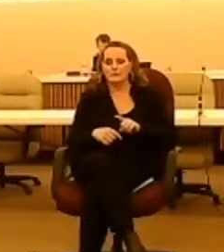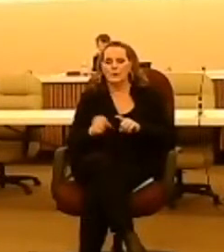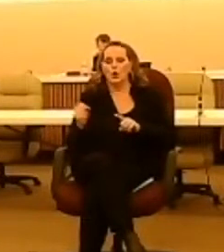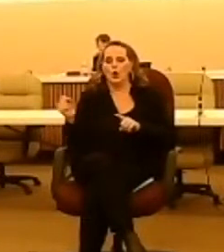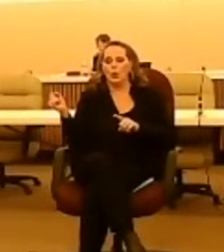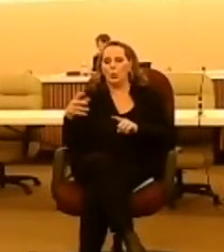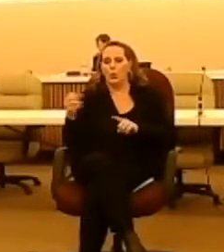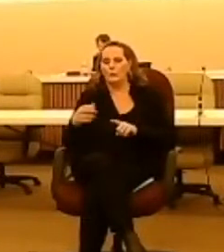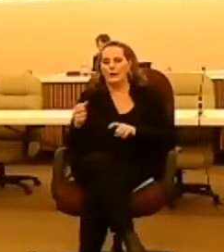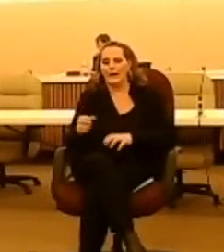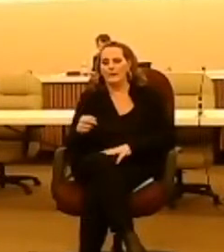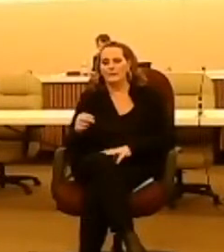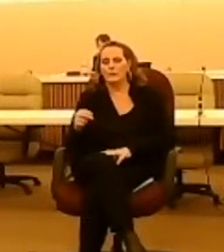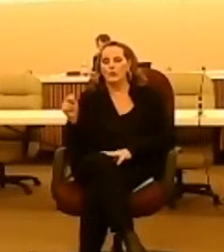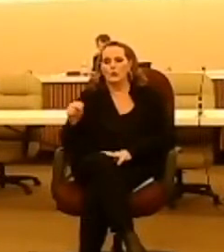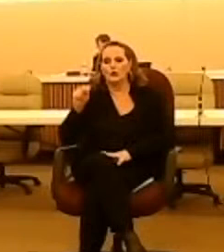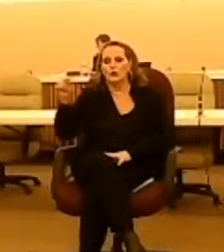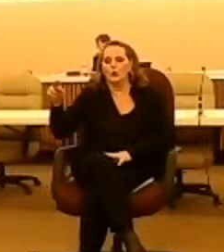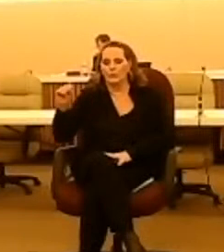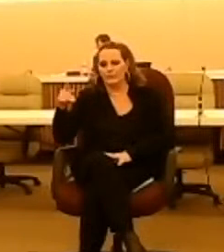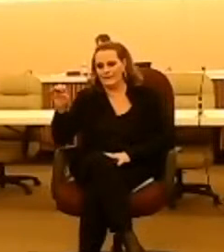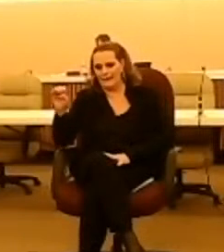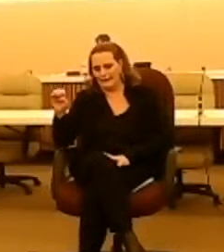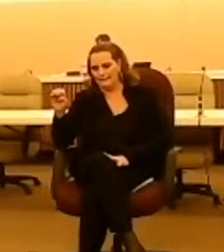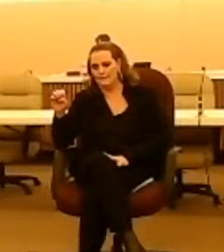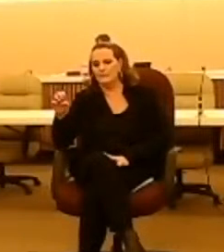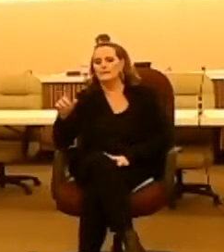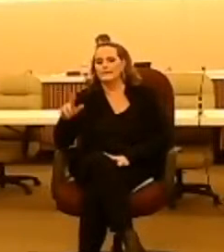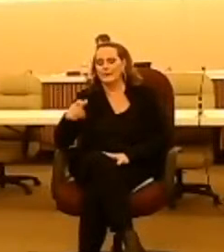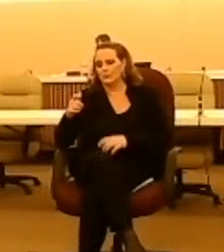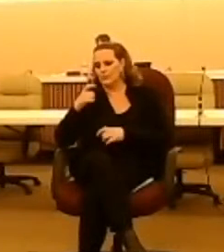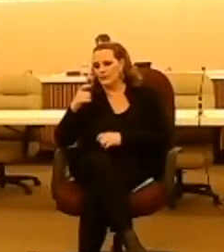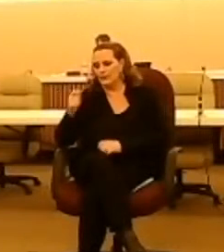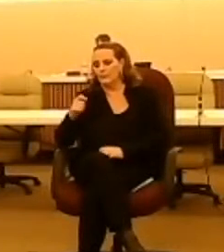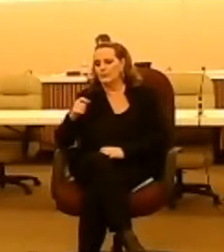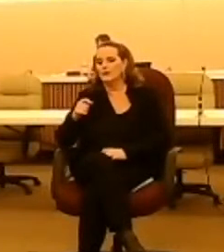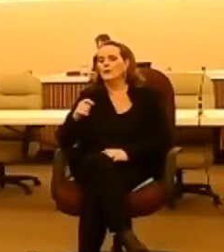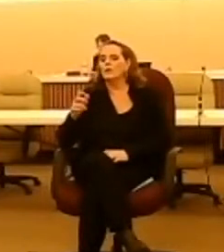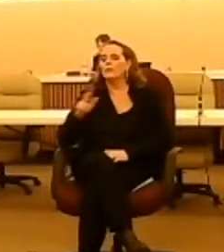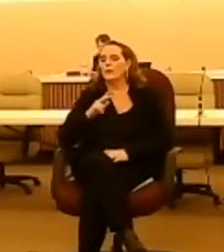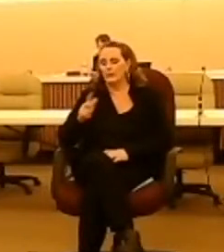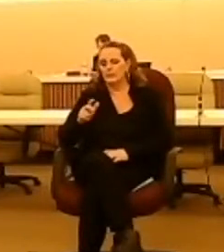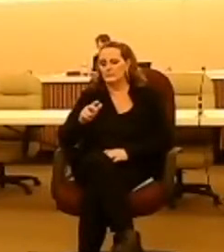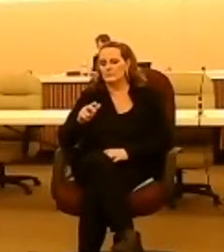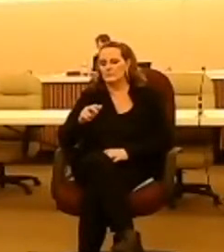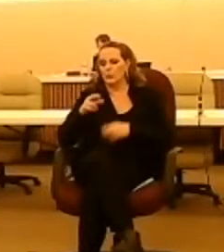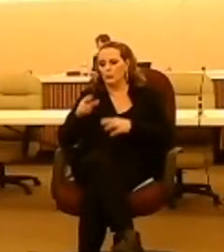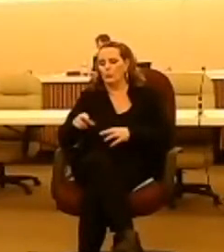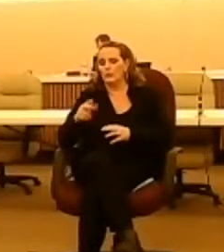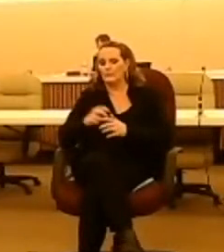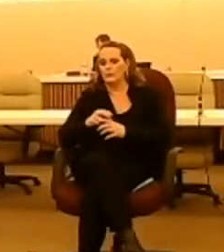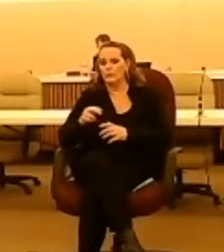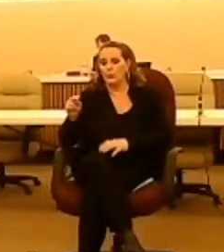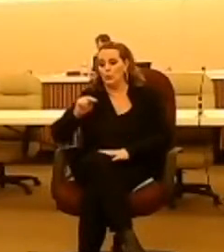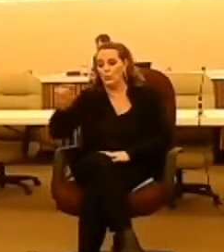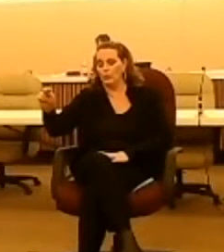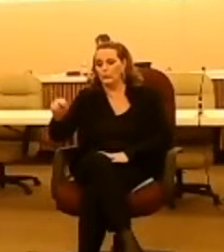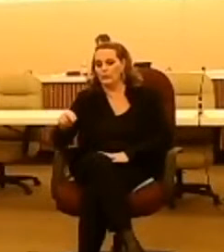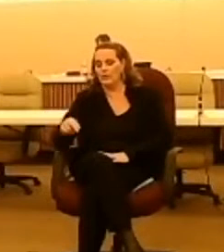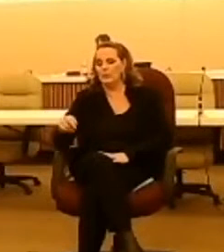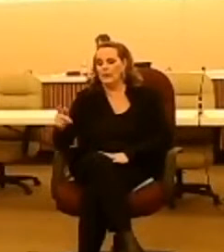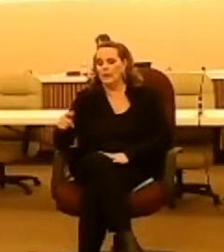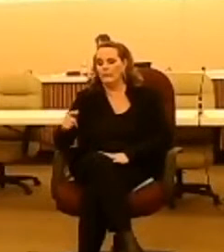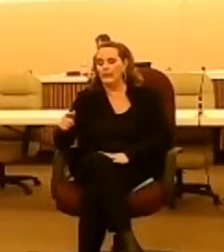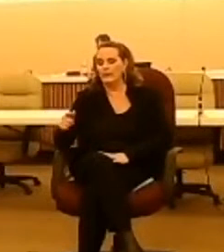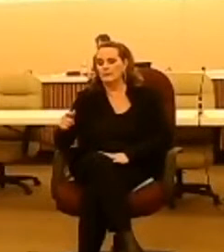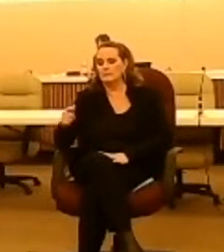of the residences. That's what we were more interested in. There is pavement up to the north side, And that dumpster enclosure that's there now was